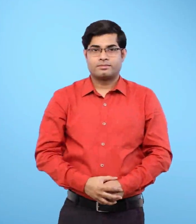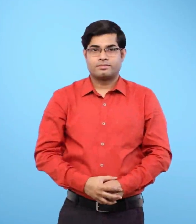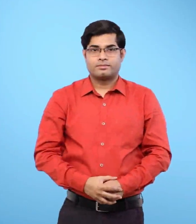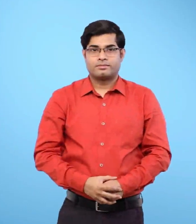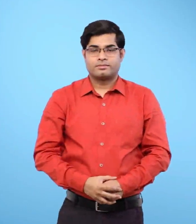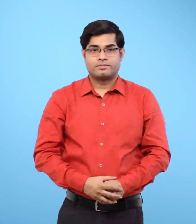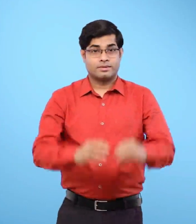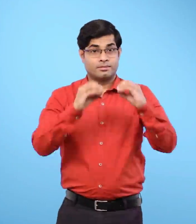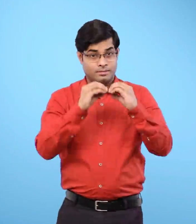B.